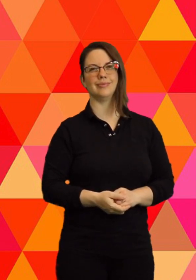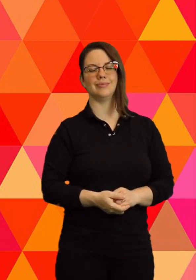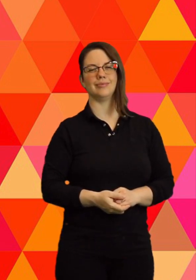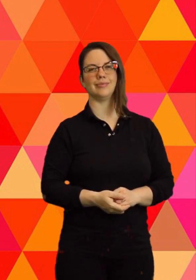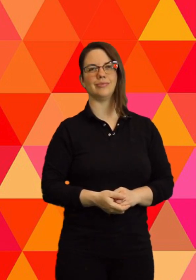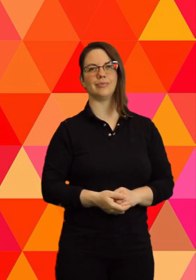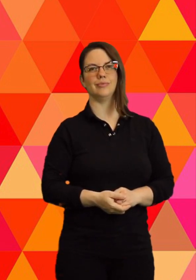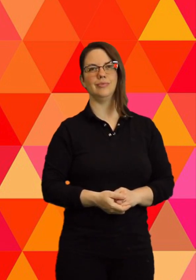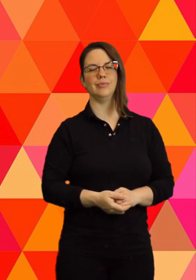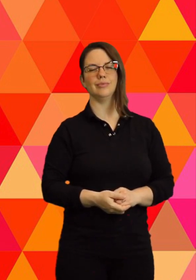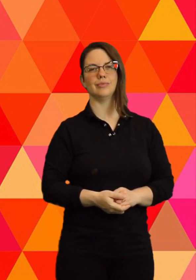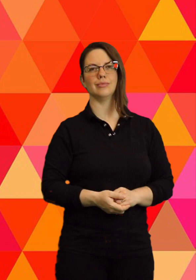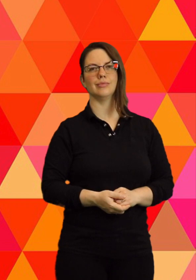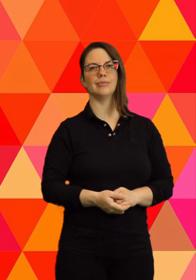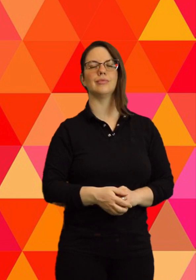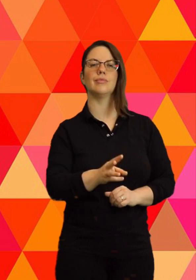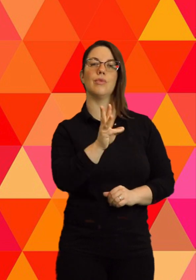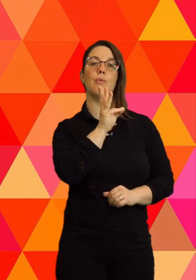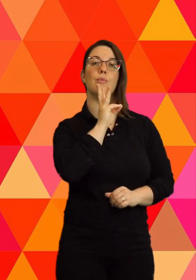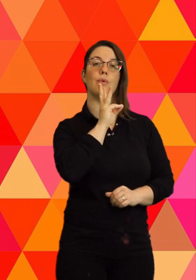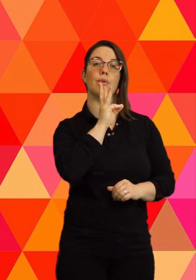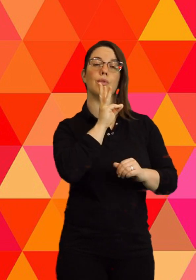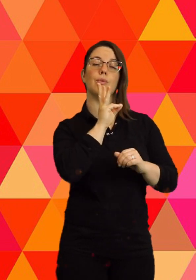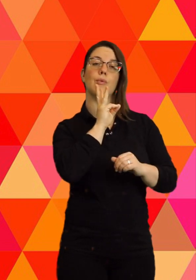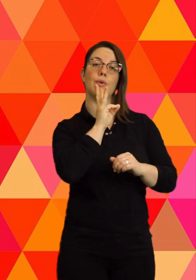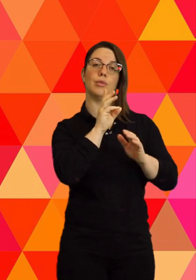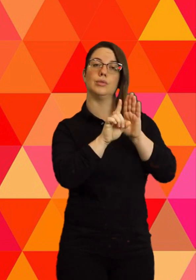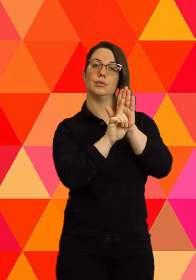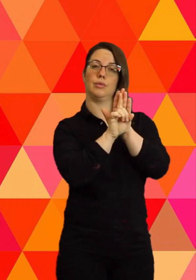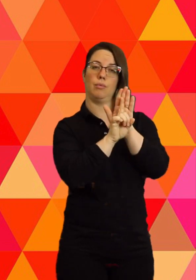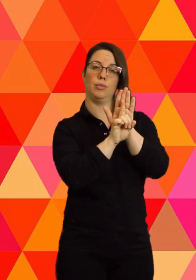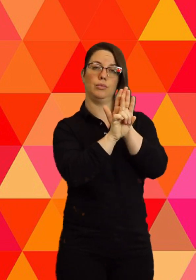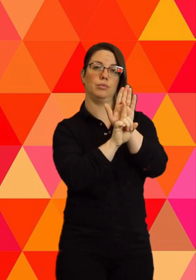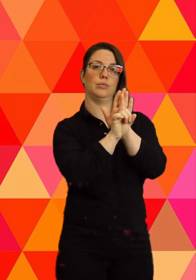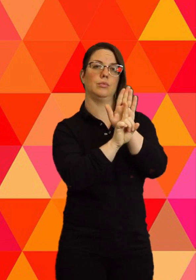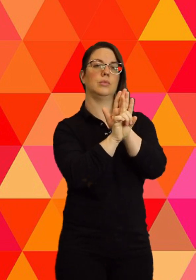Now the temperature of the water is pretty important.